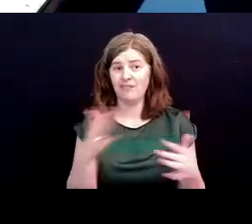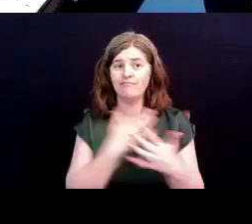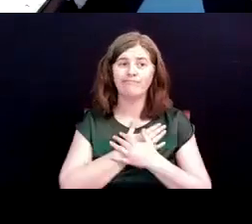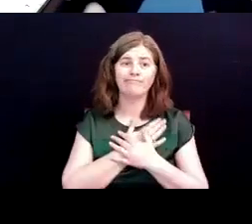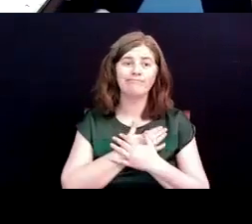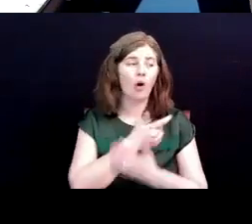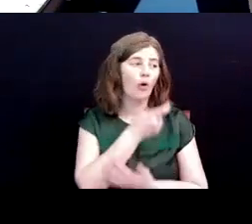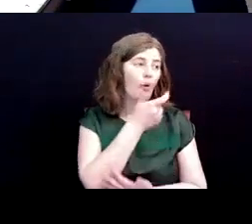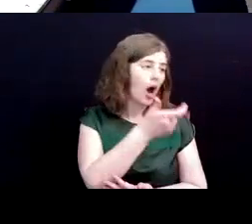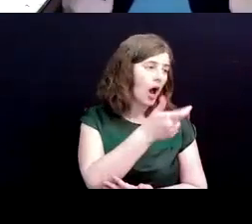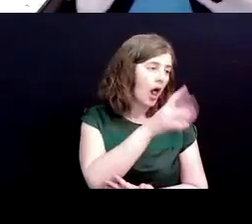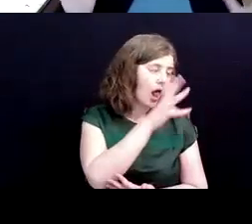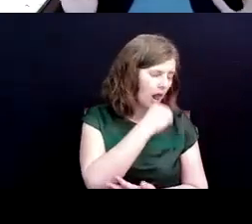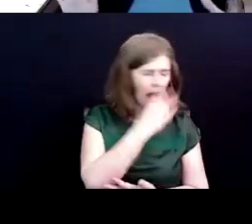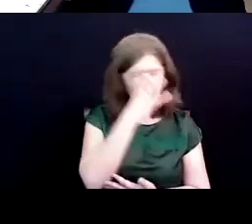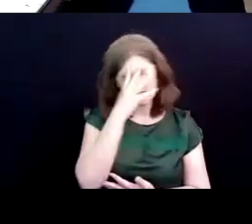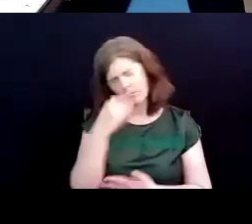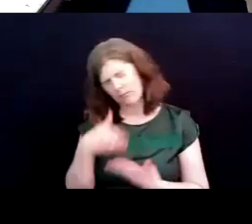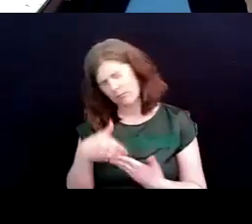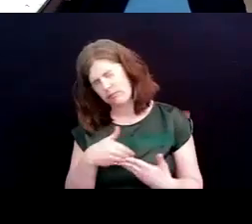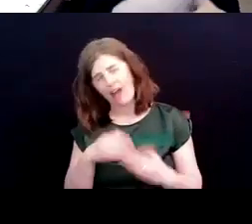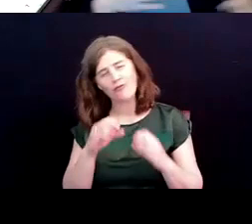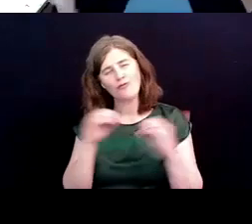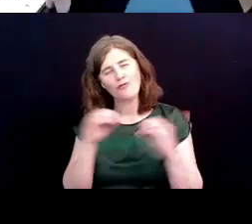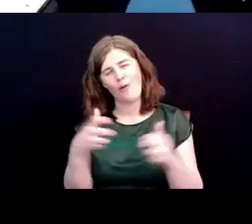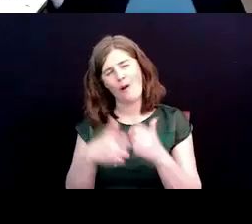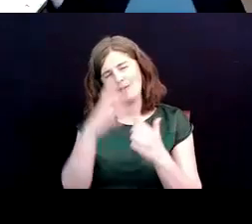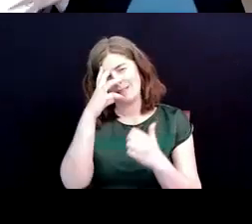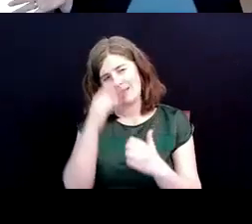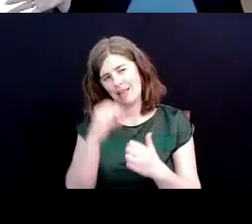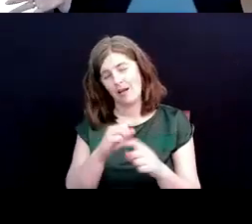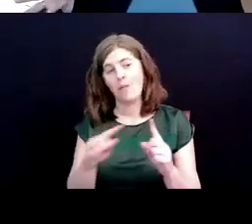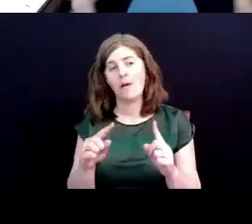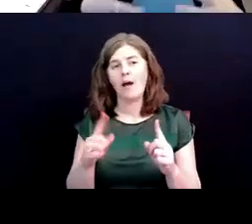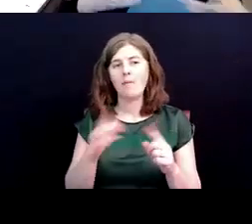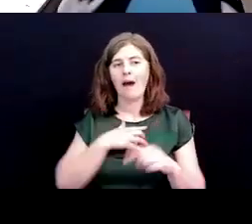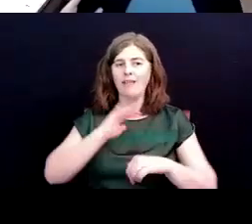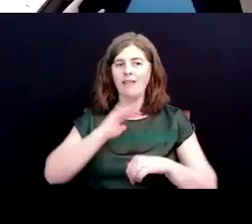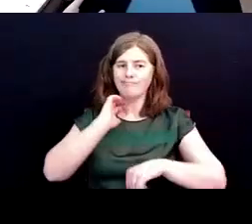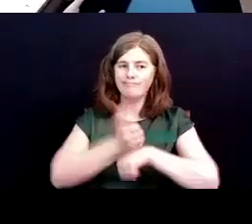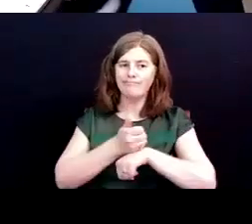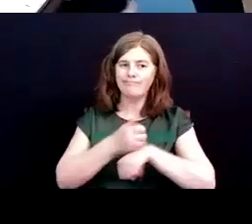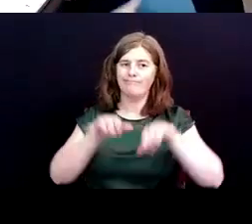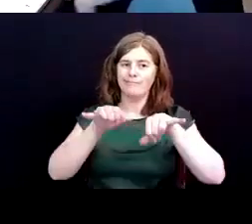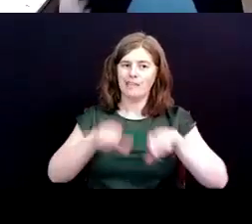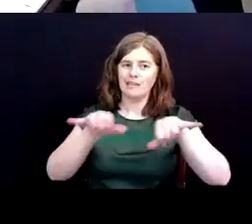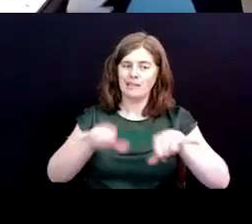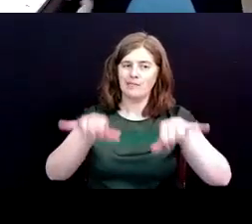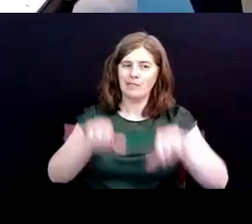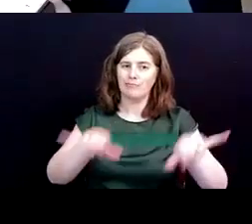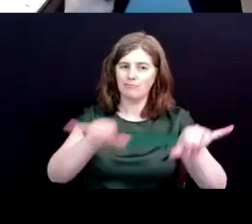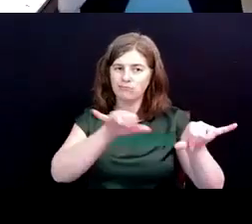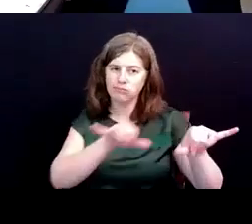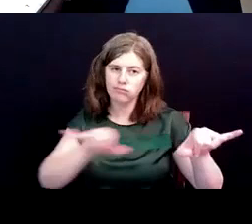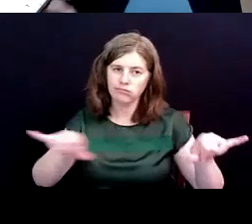go right off to sleep. I sleep like a baby. I have zero sleep problems, but I have a clear routine, and that's how I fall asleep. And I bet most of